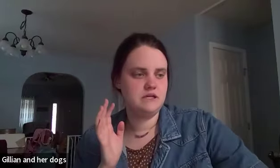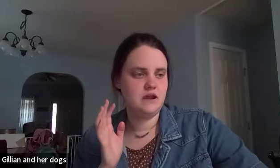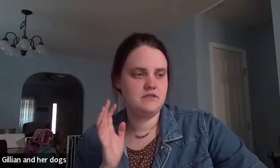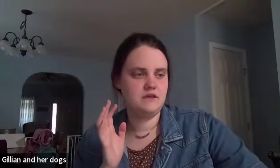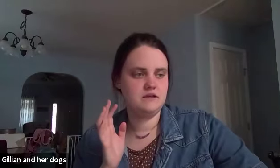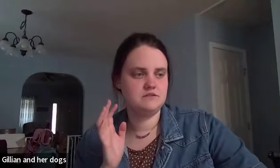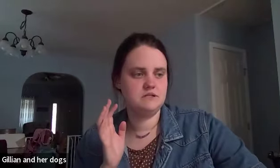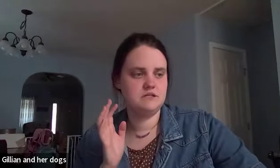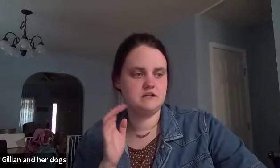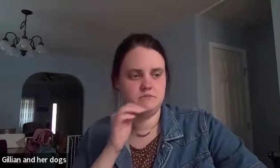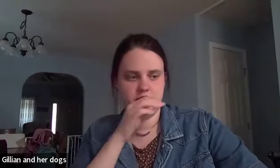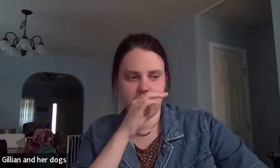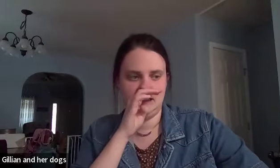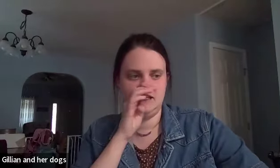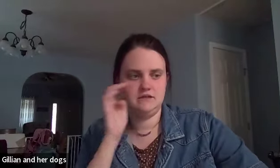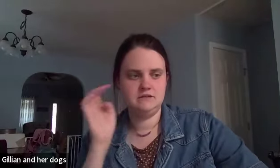week, I think next week is going to be